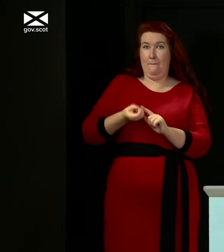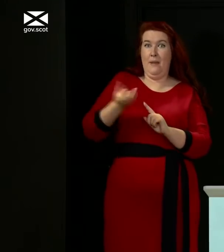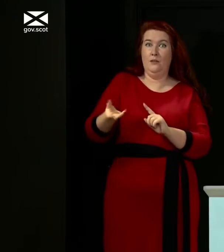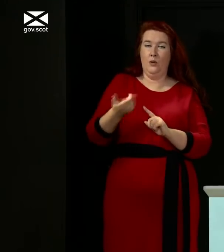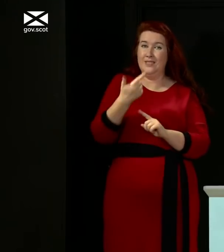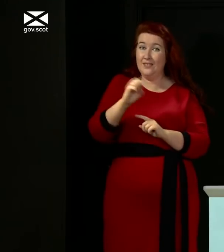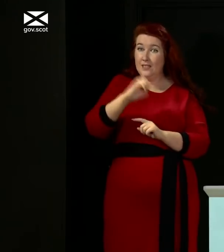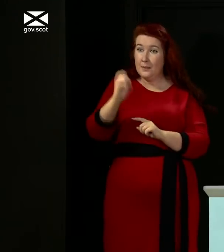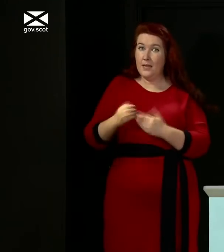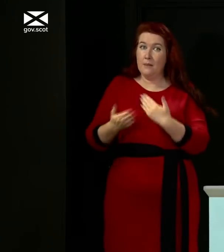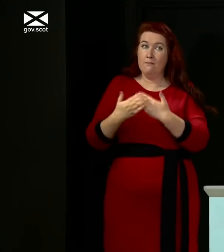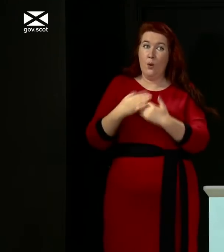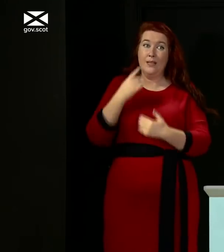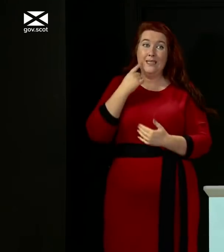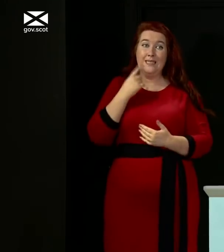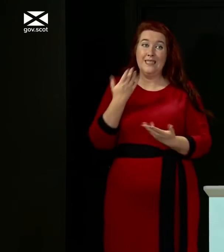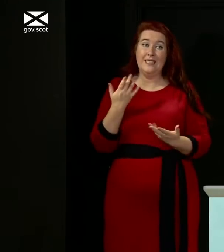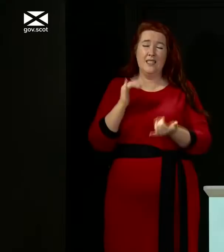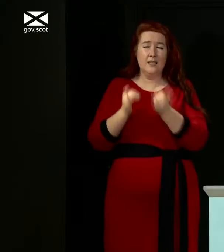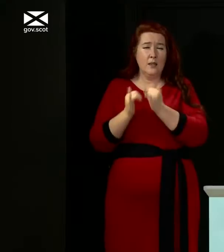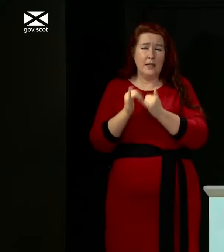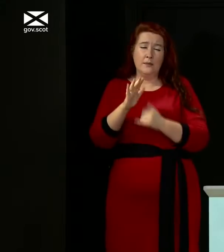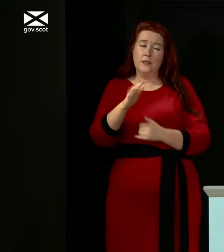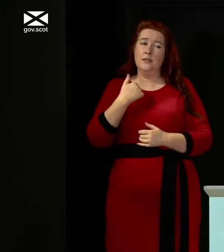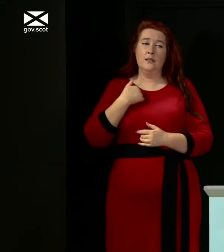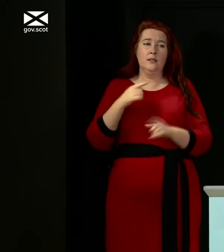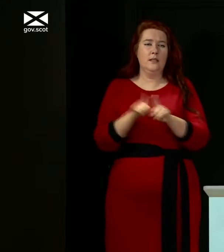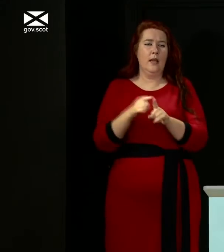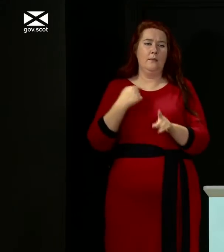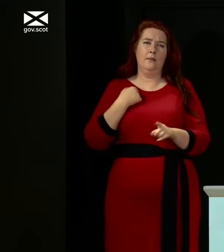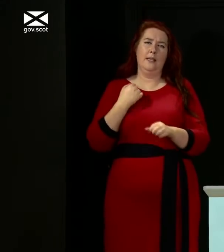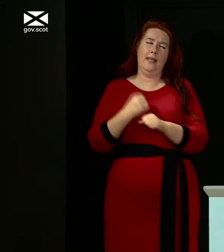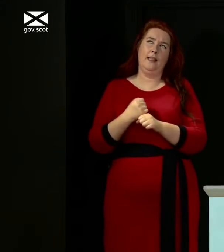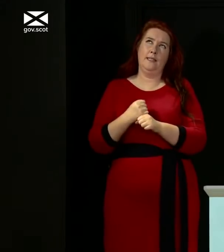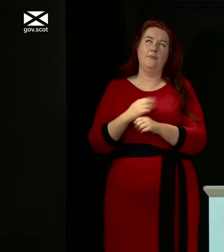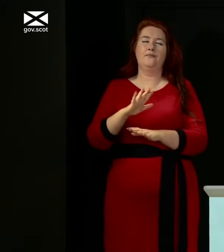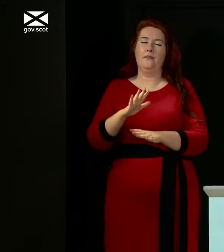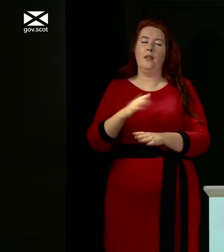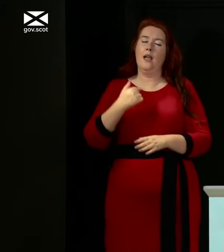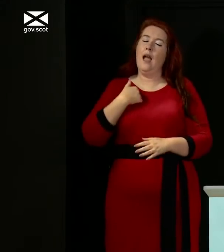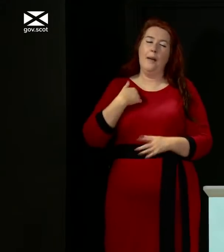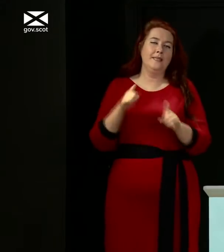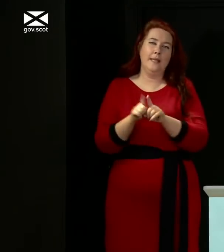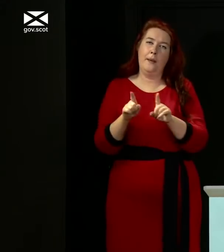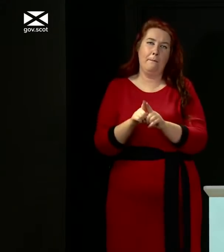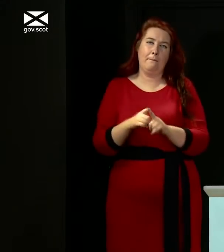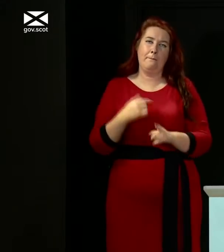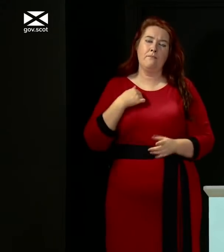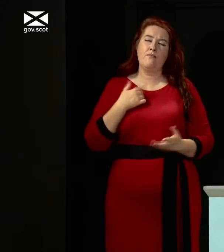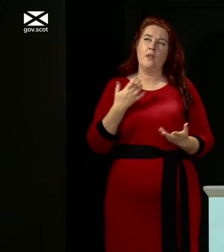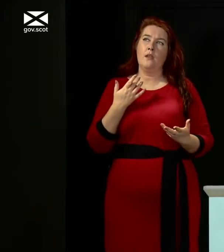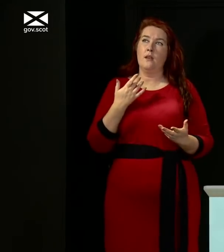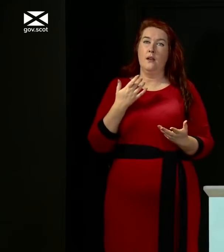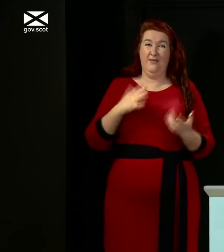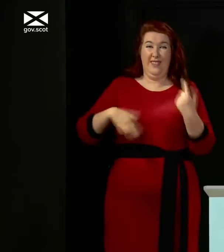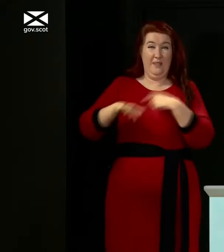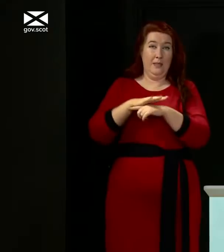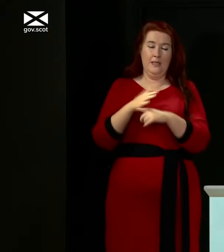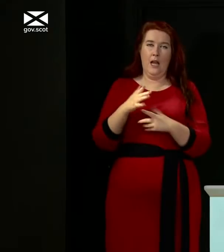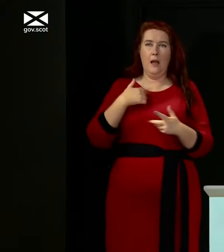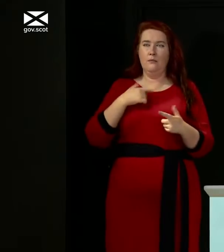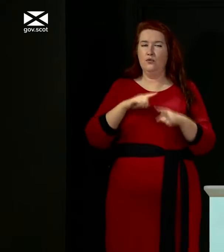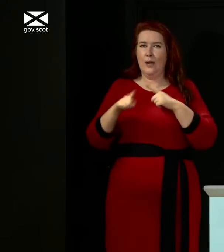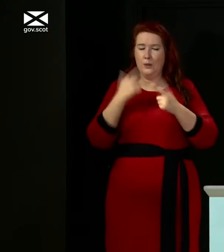why it's happened. Sometimes, and I'm as guilty of this, guilty is not the right word, I'm as prone to this as anybody else, of always looking